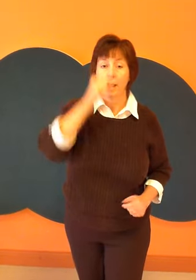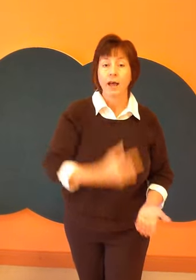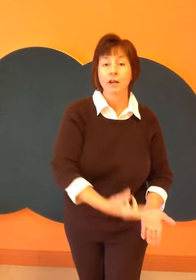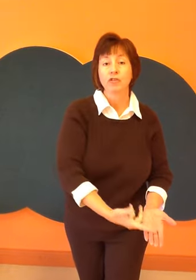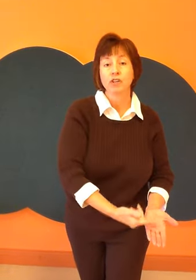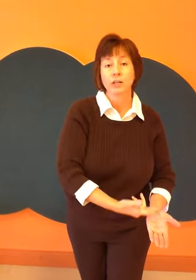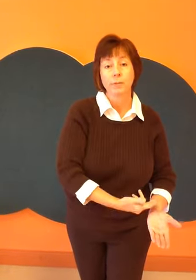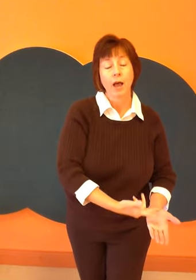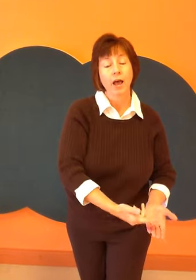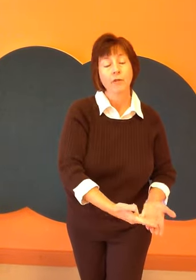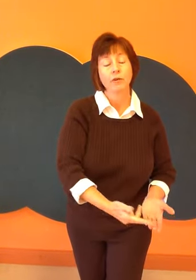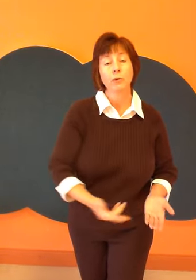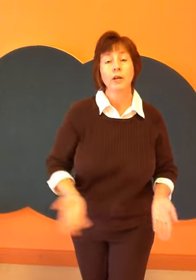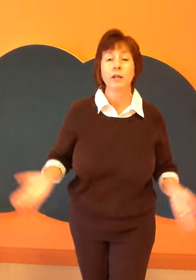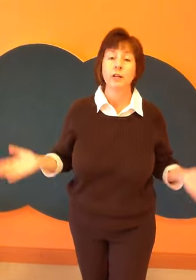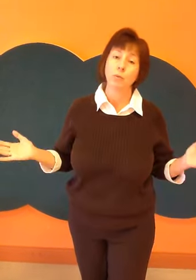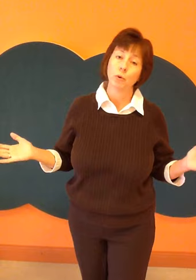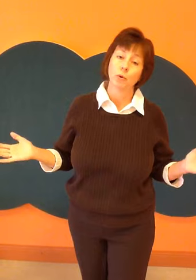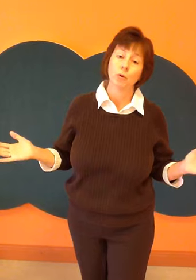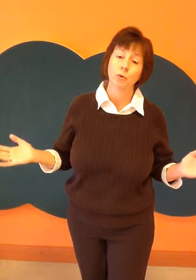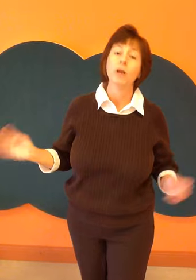black sheep, have you any wool?